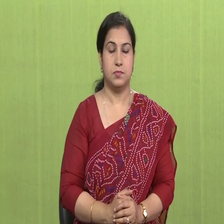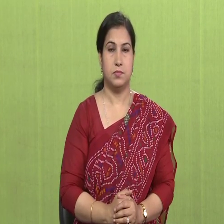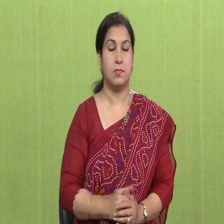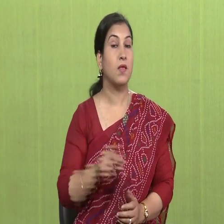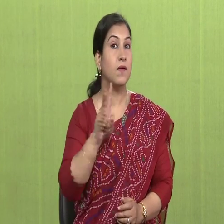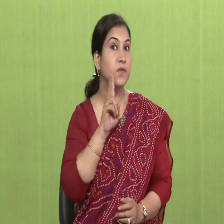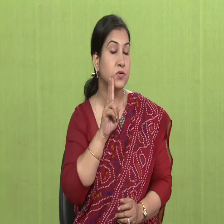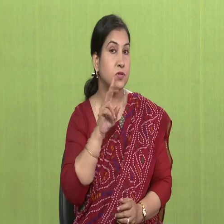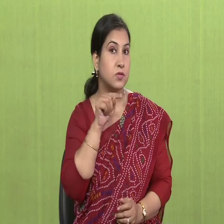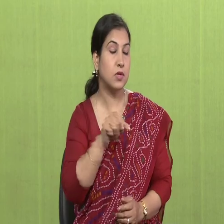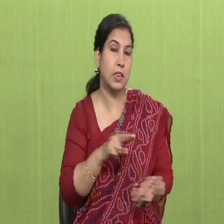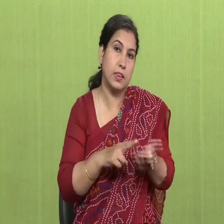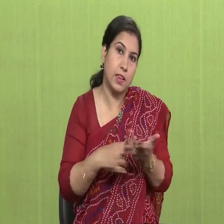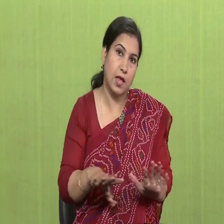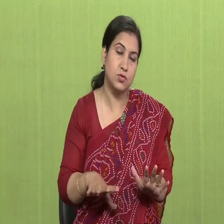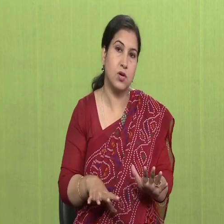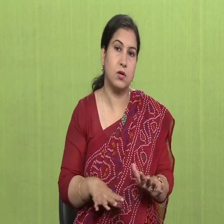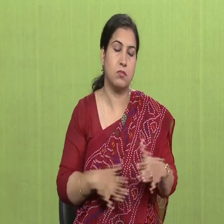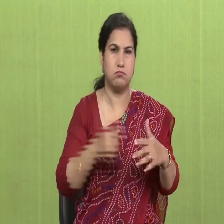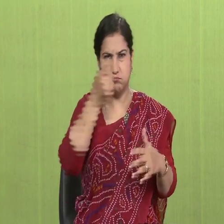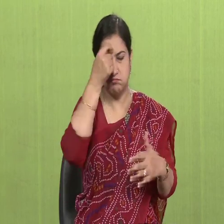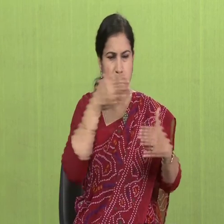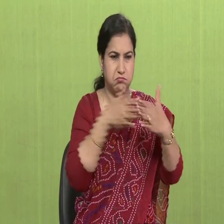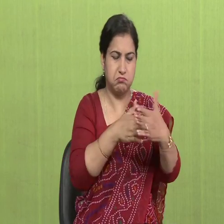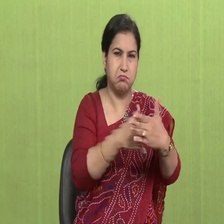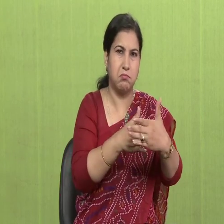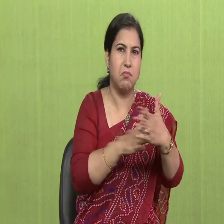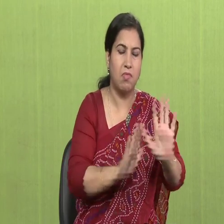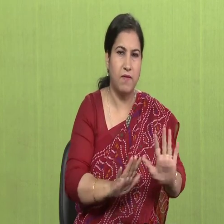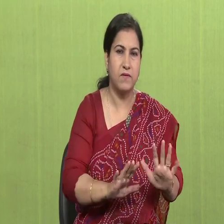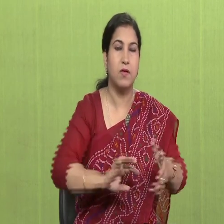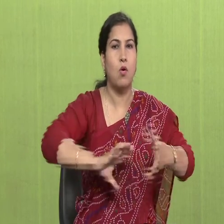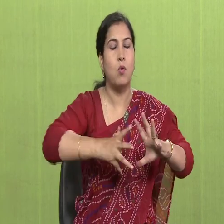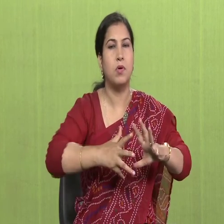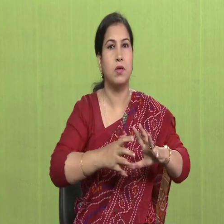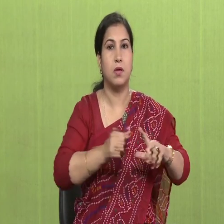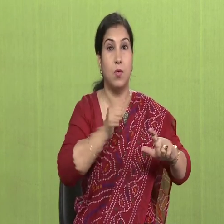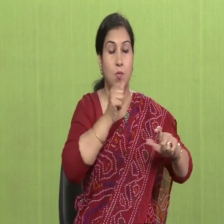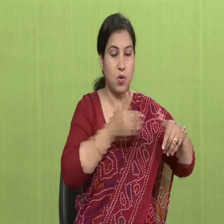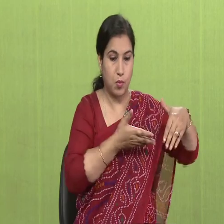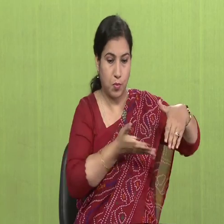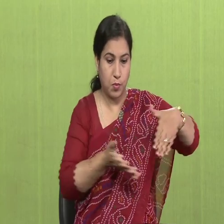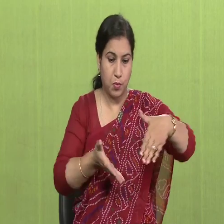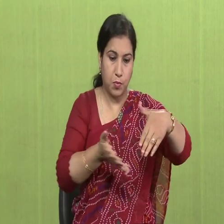vegetation is a natural barrier and slows down the flow of water over the surface of the